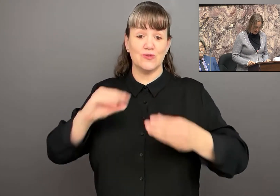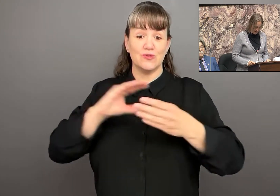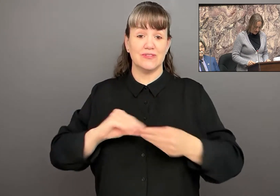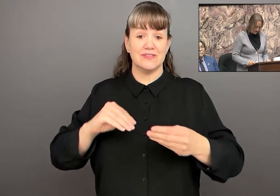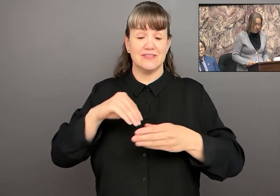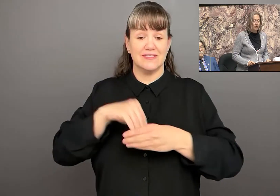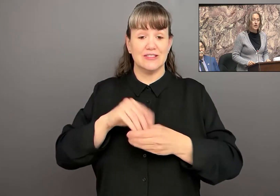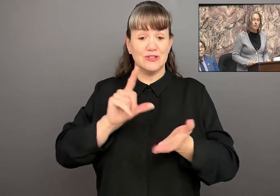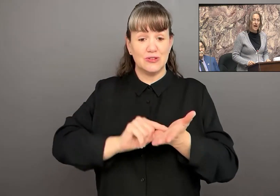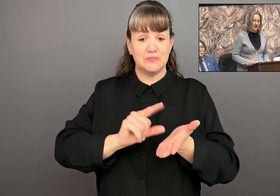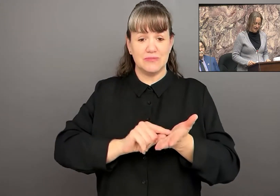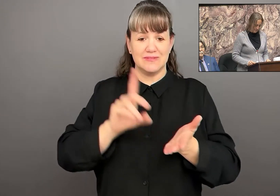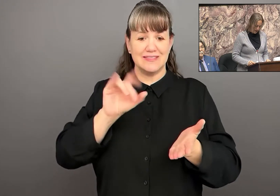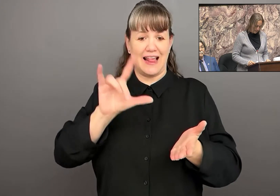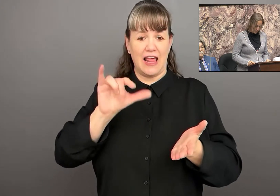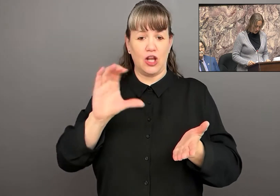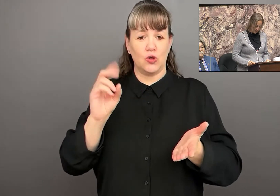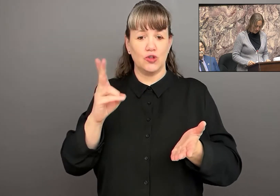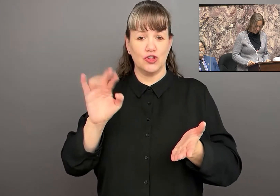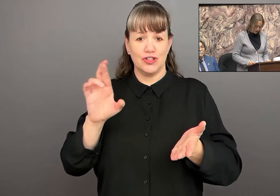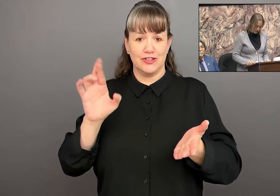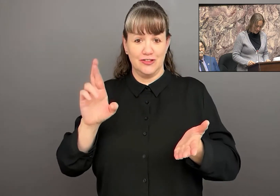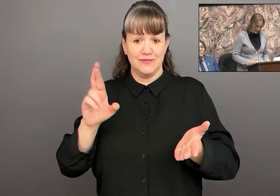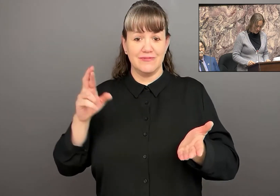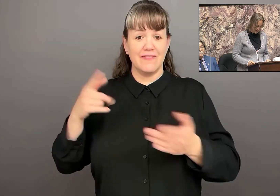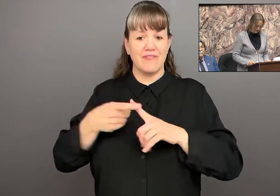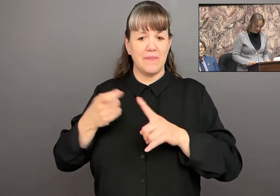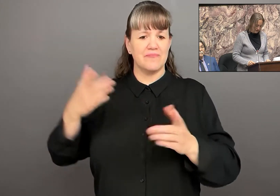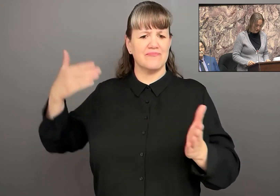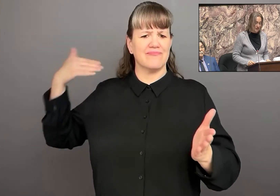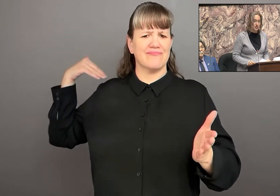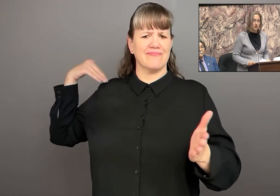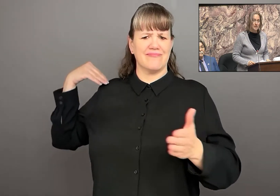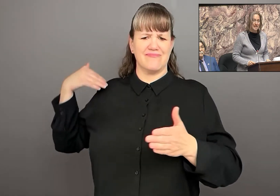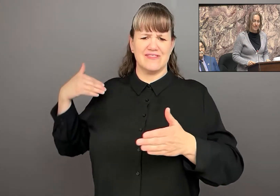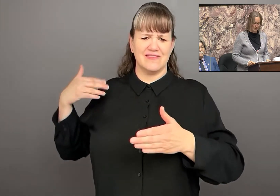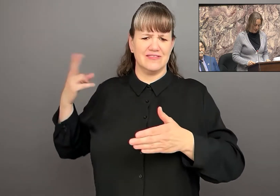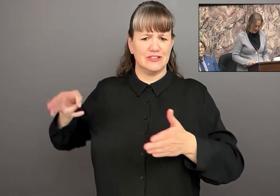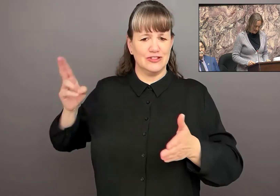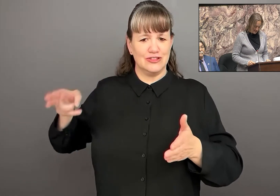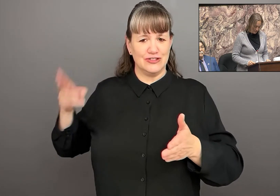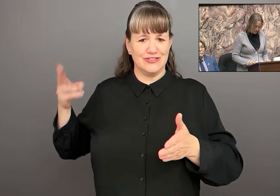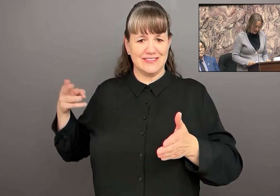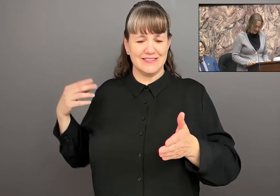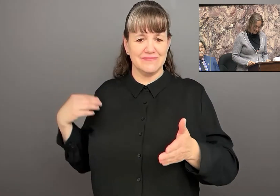area, rewriting and publishing the 3rd edition of the Kelowna Street Names